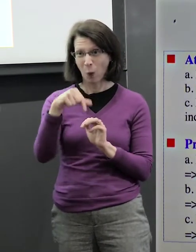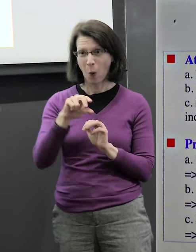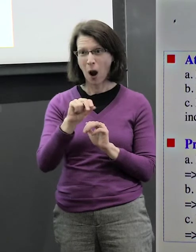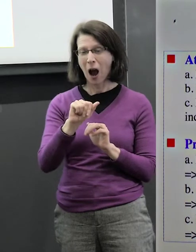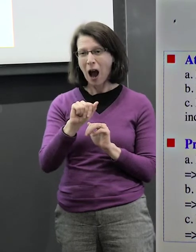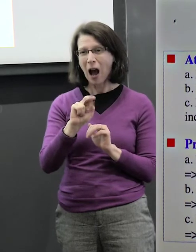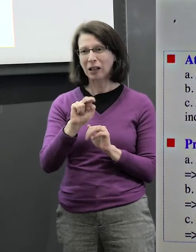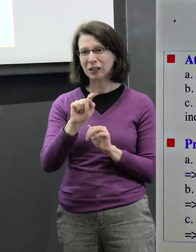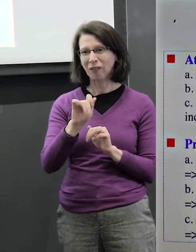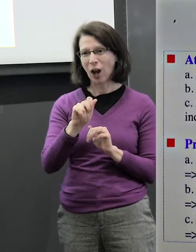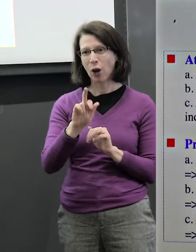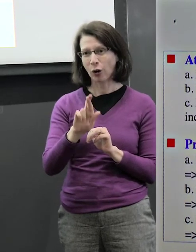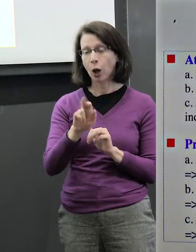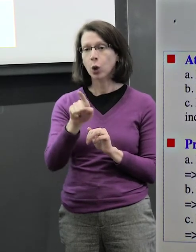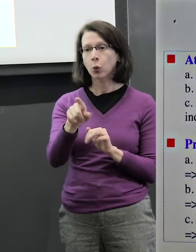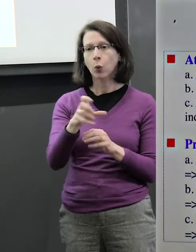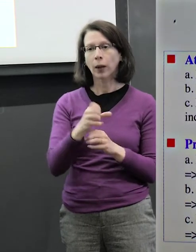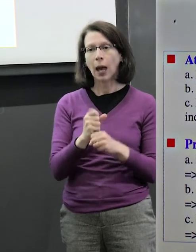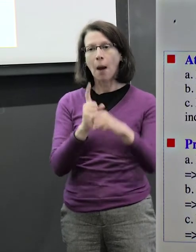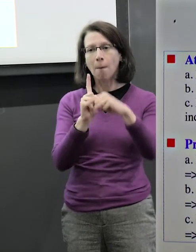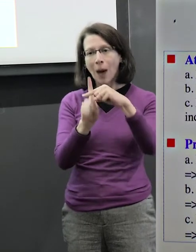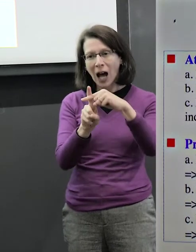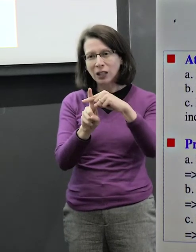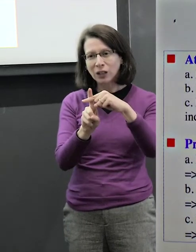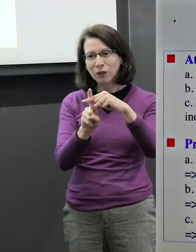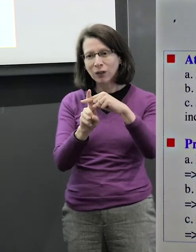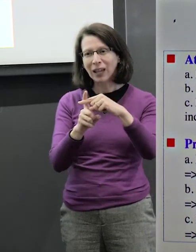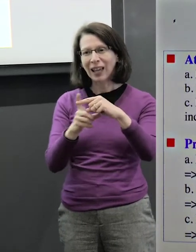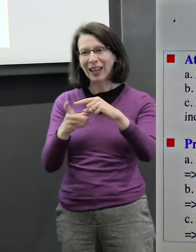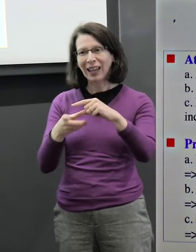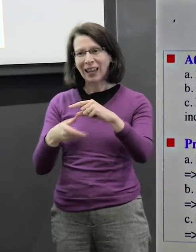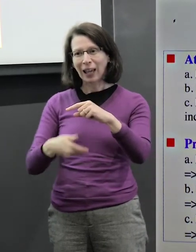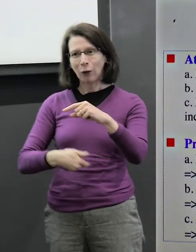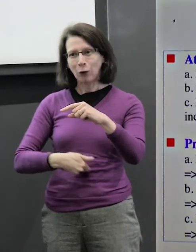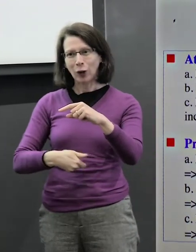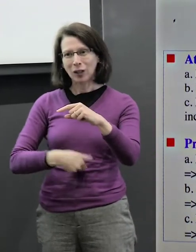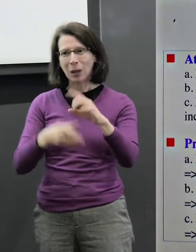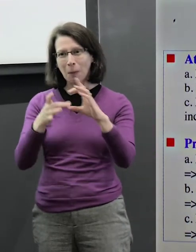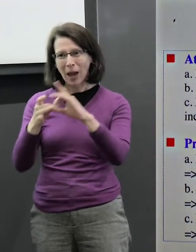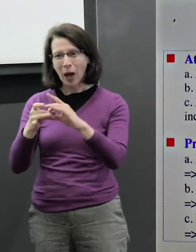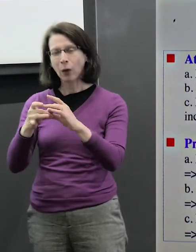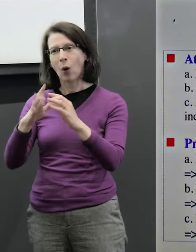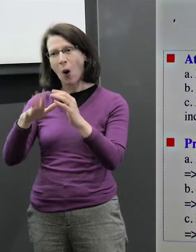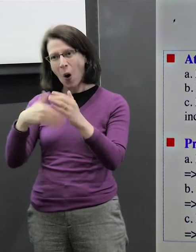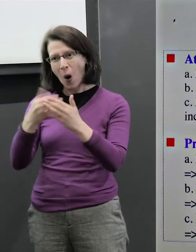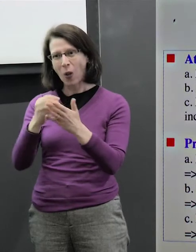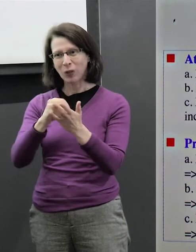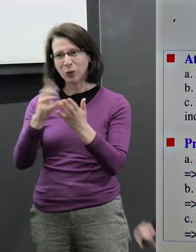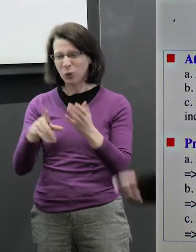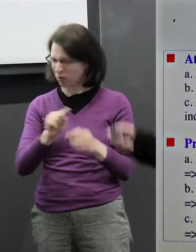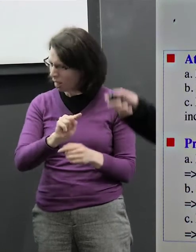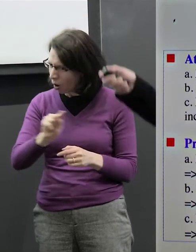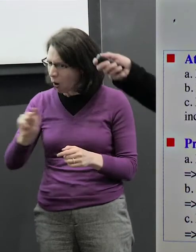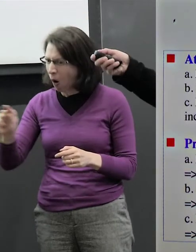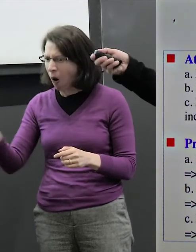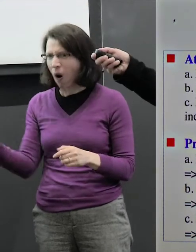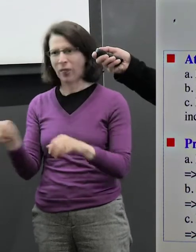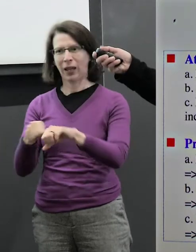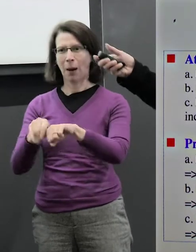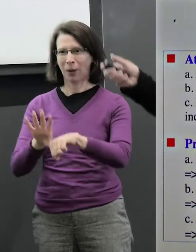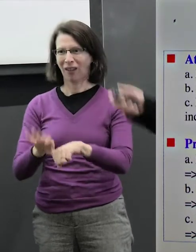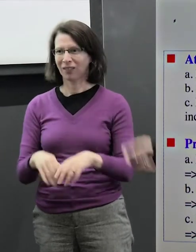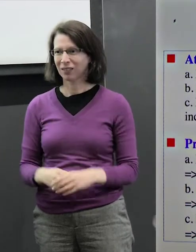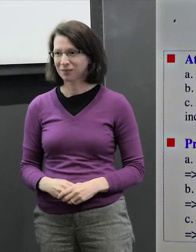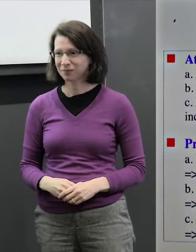inference about each of the students. So you get the inference that each of Mary's students is incompetent. This is completely